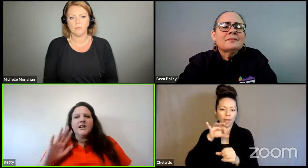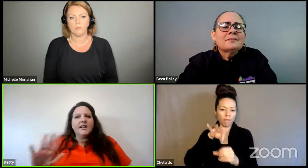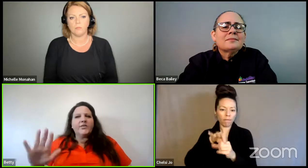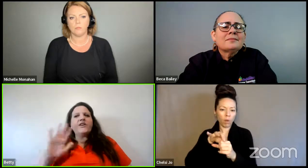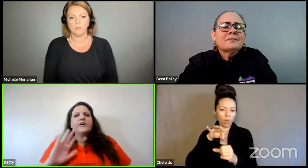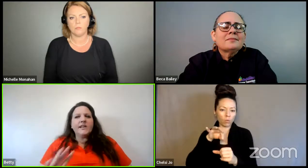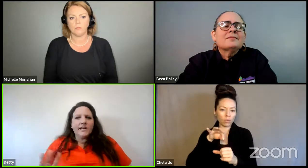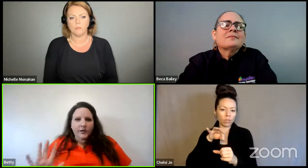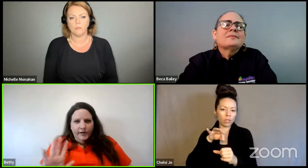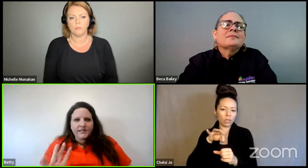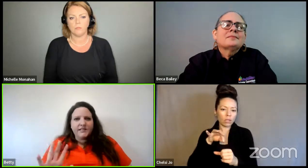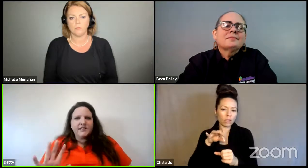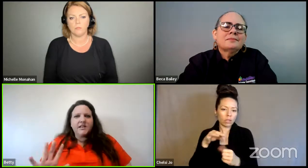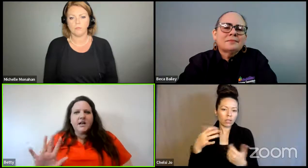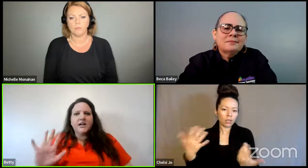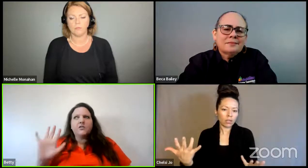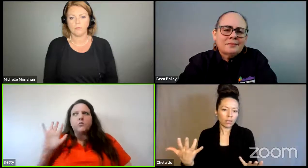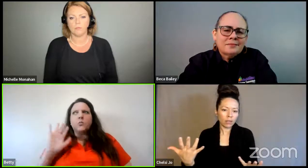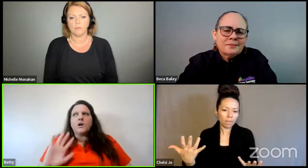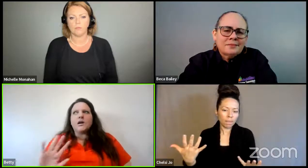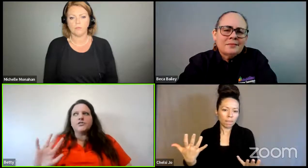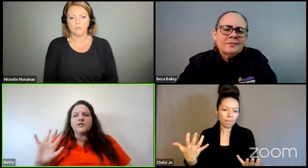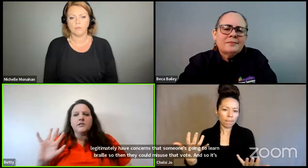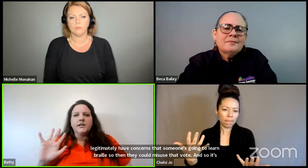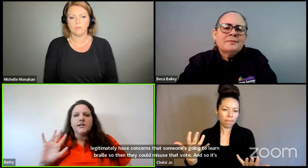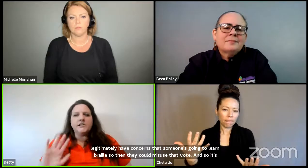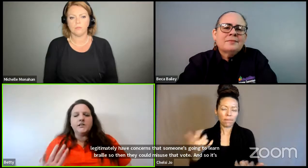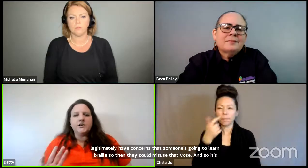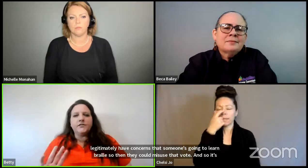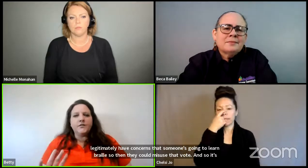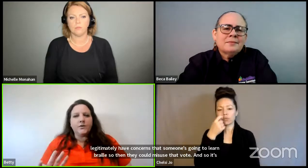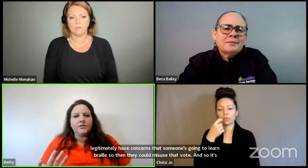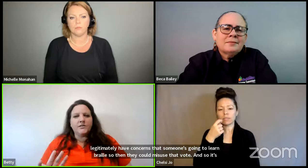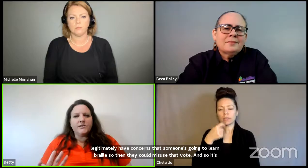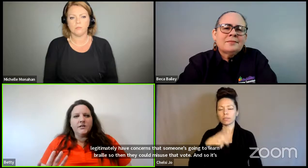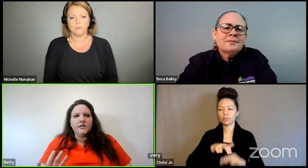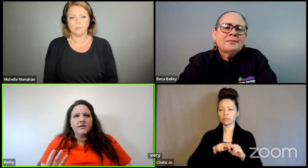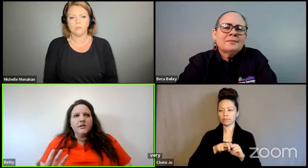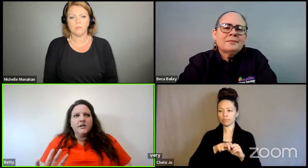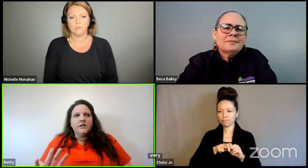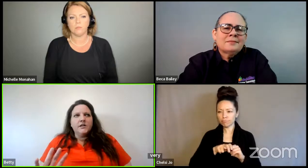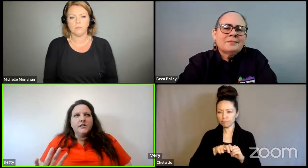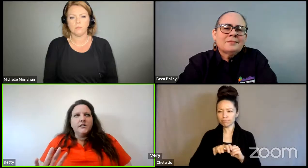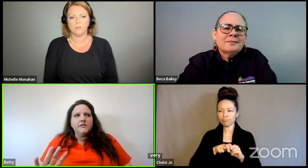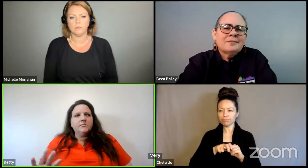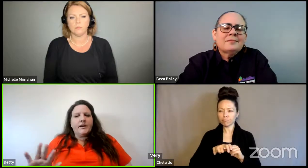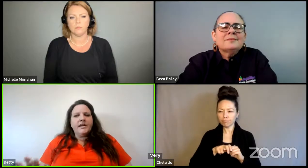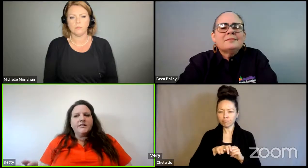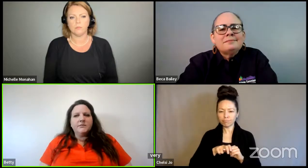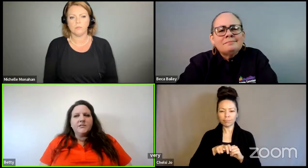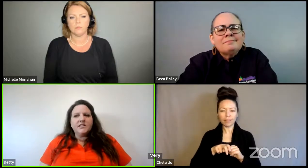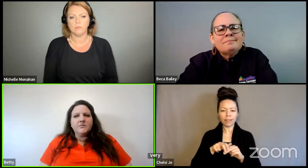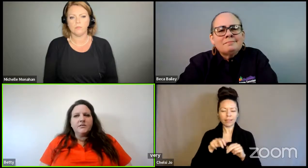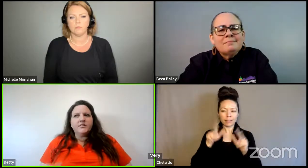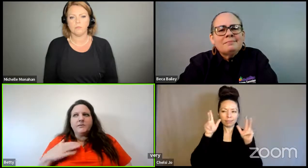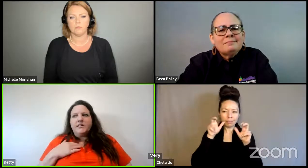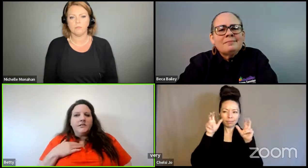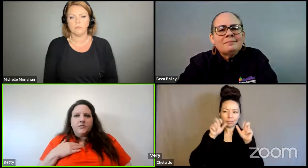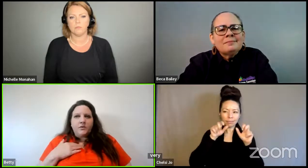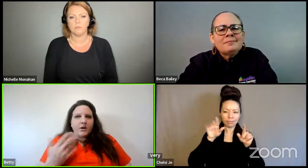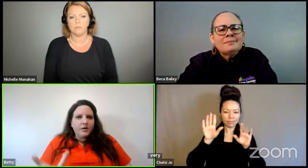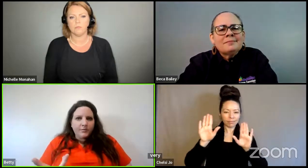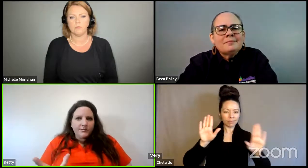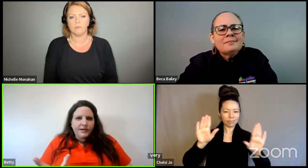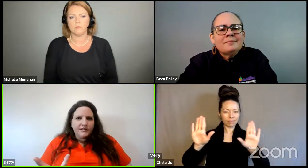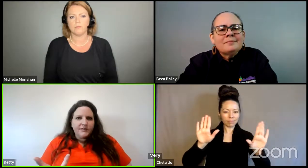so it's very interesting to kind of watch and hear folks debate some of these bills,